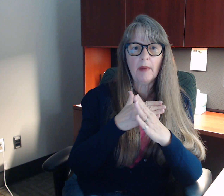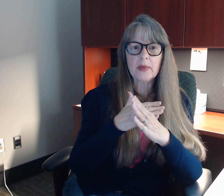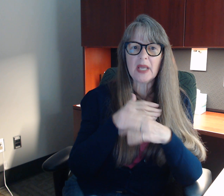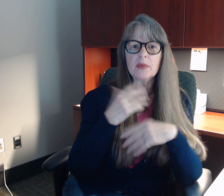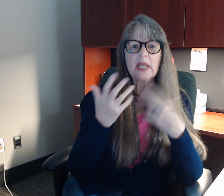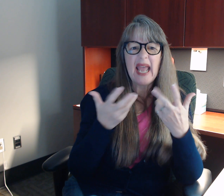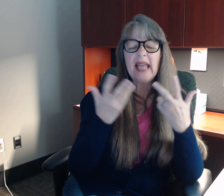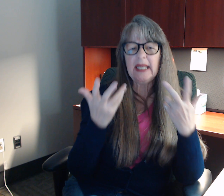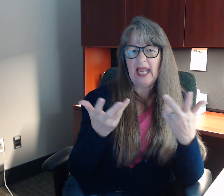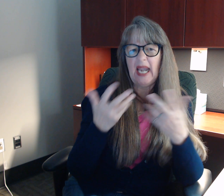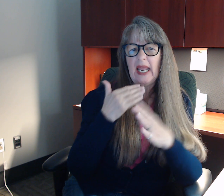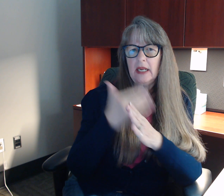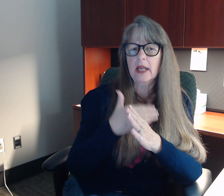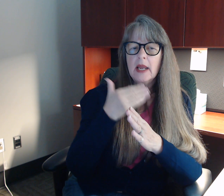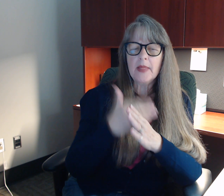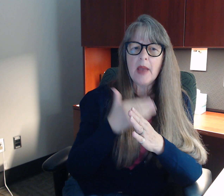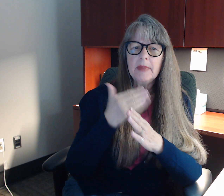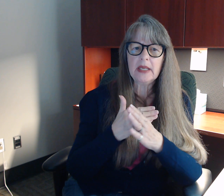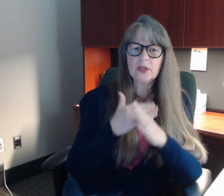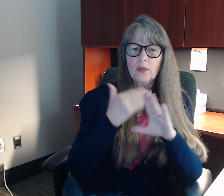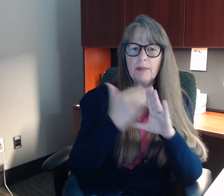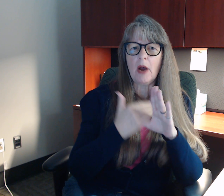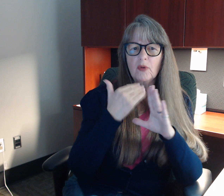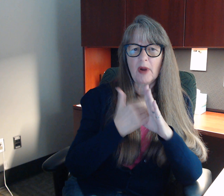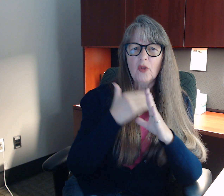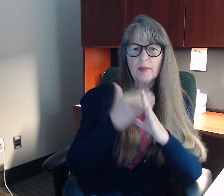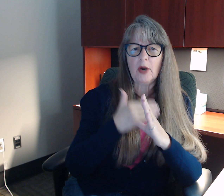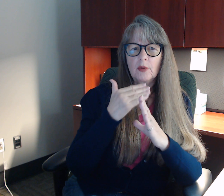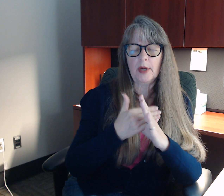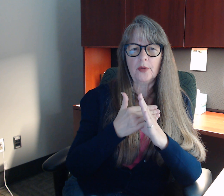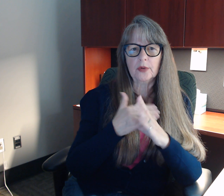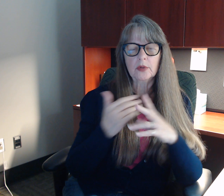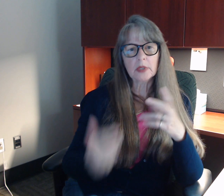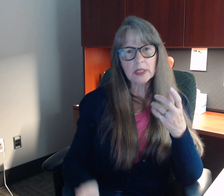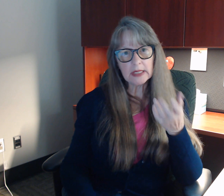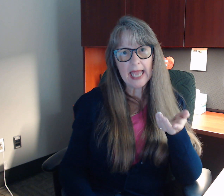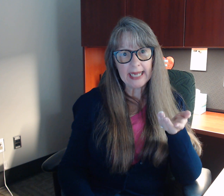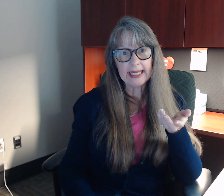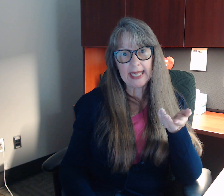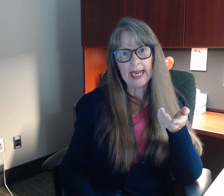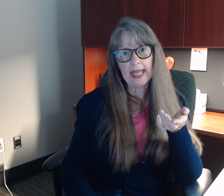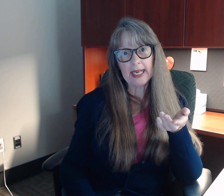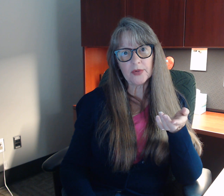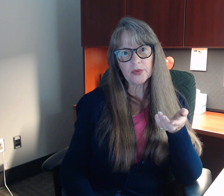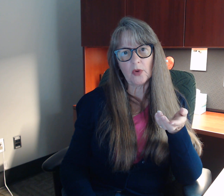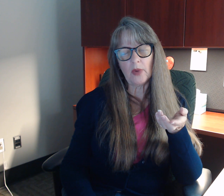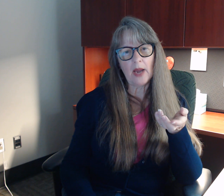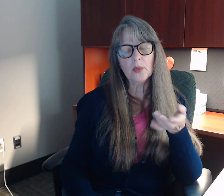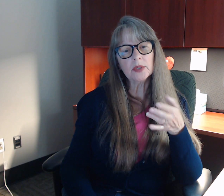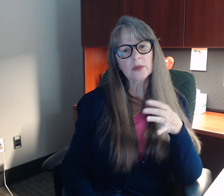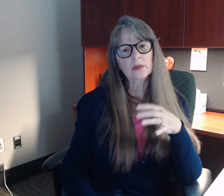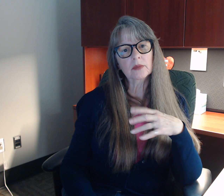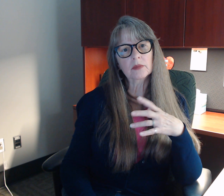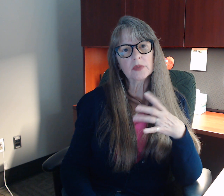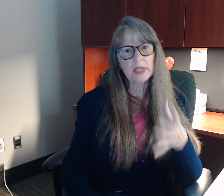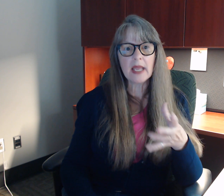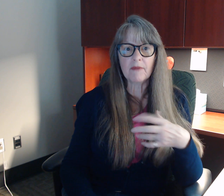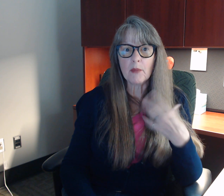say it was a nagging headache. And that means, so bother, nagging headache. So I wouldn't say, if I was